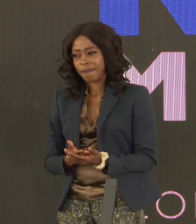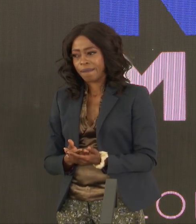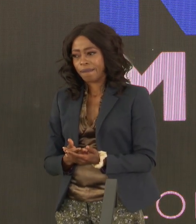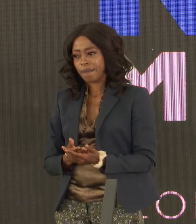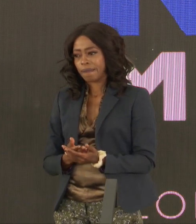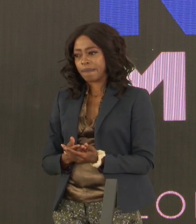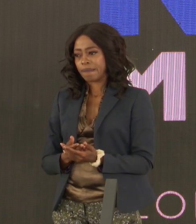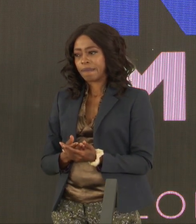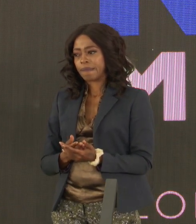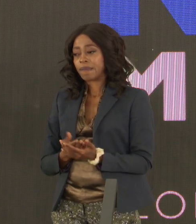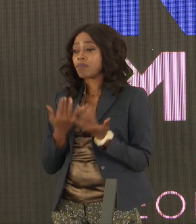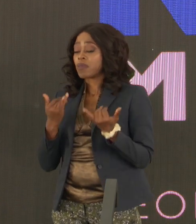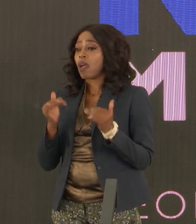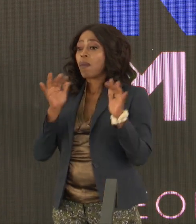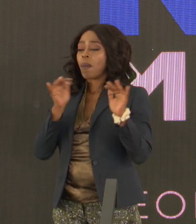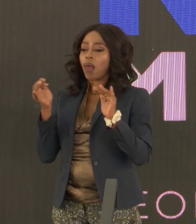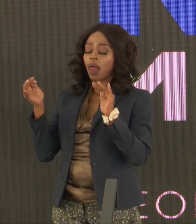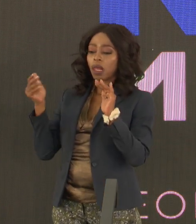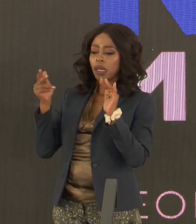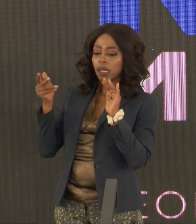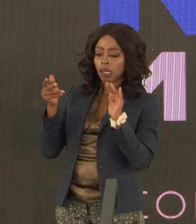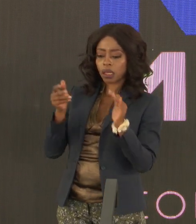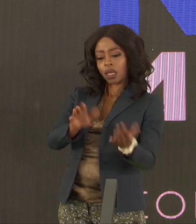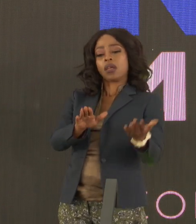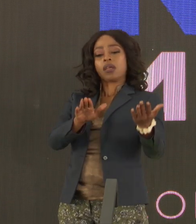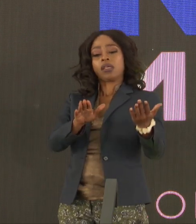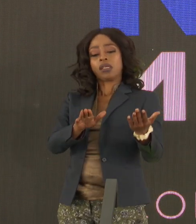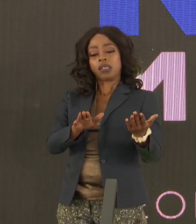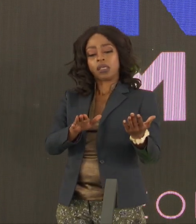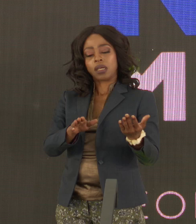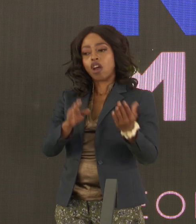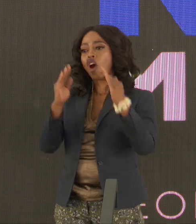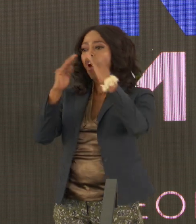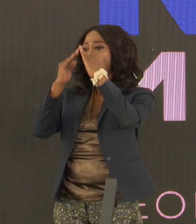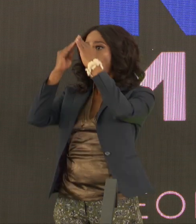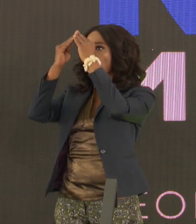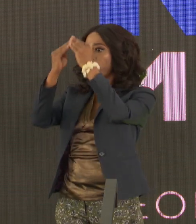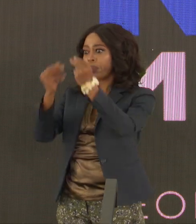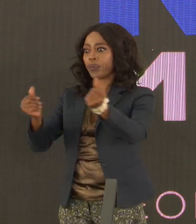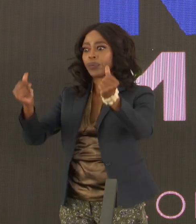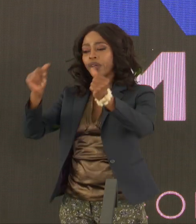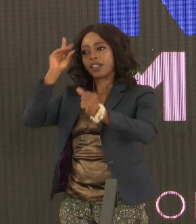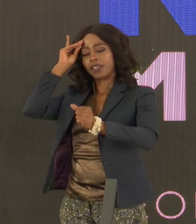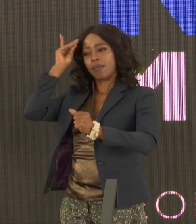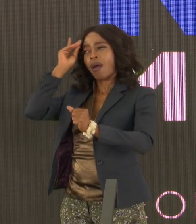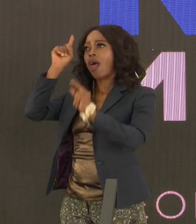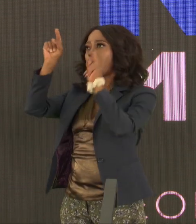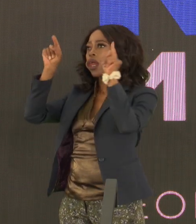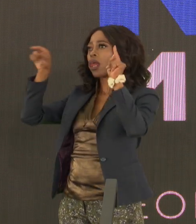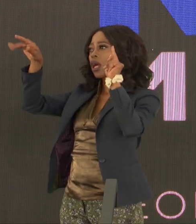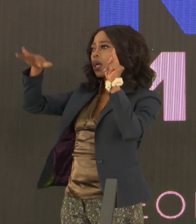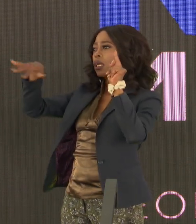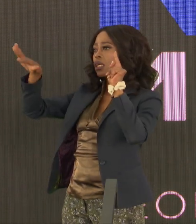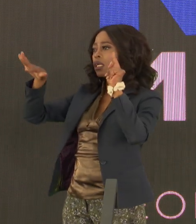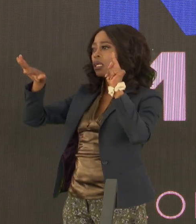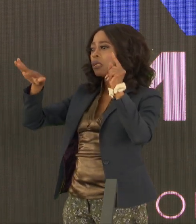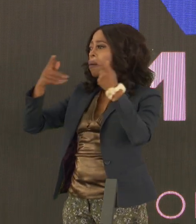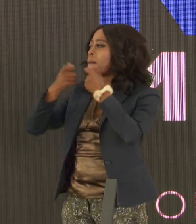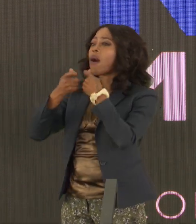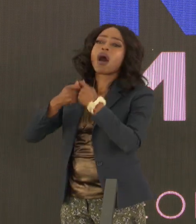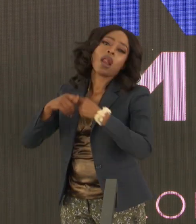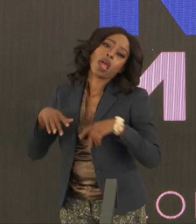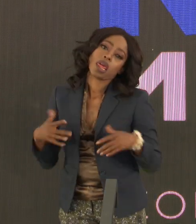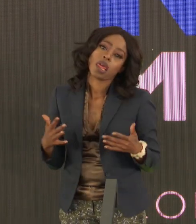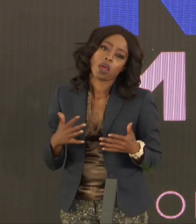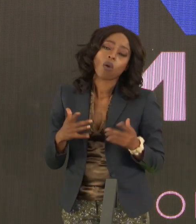And when people die and lose their homes in floods in Durban and other parts of KZN, there is no money for it,